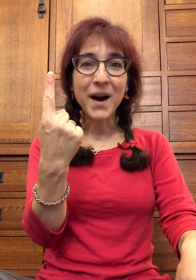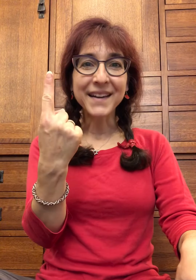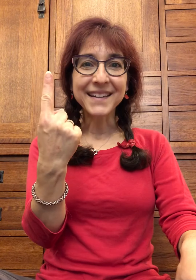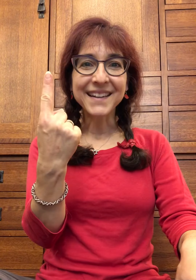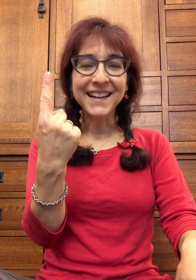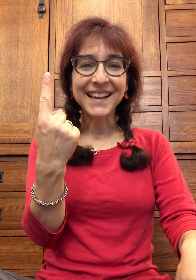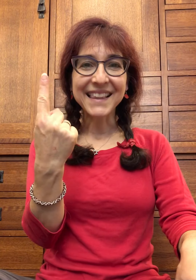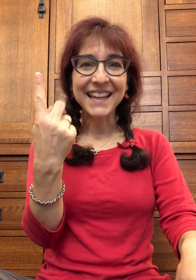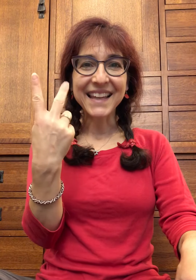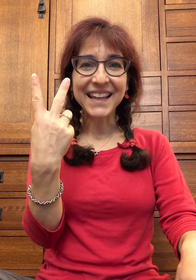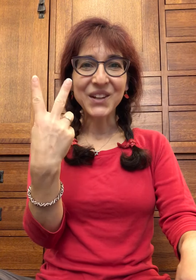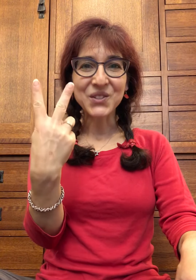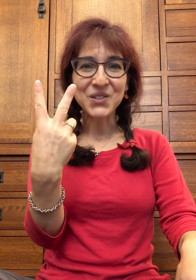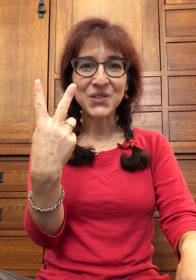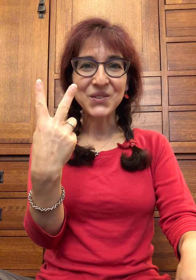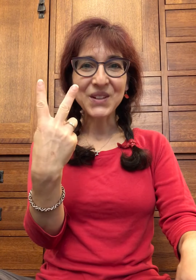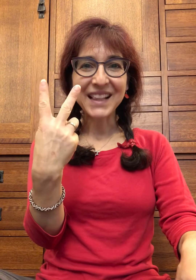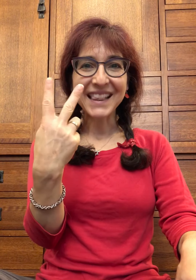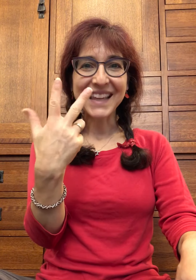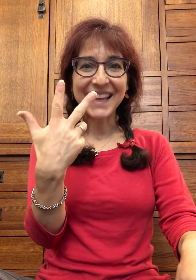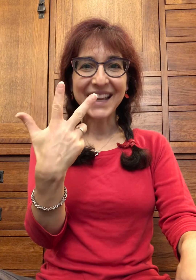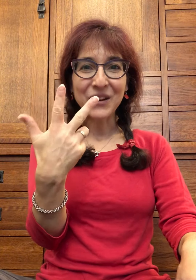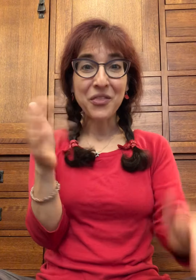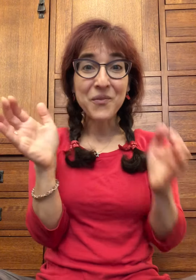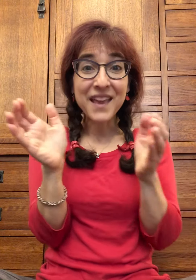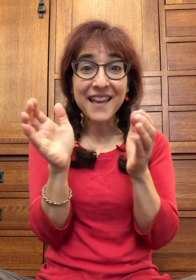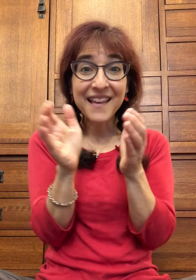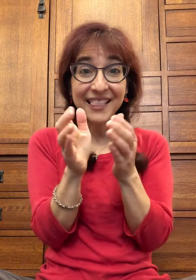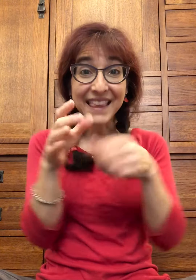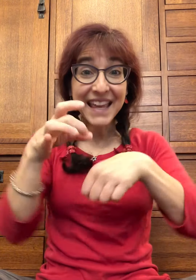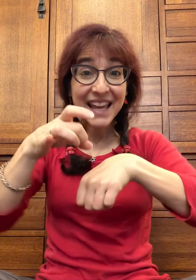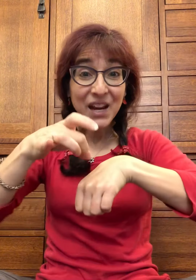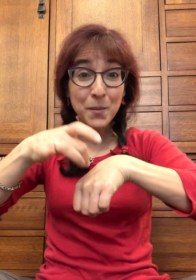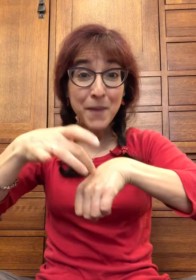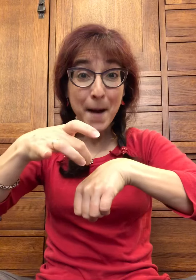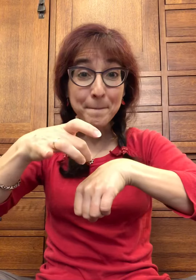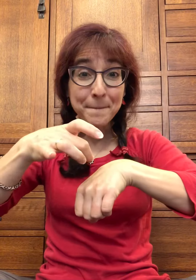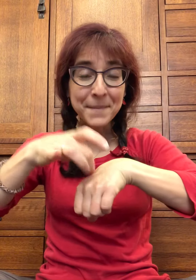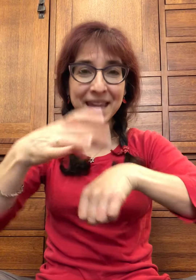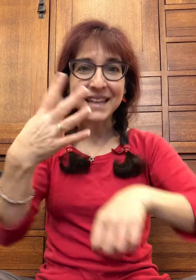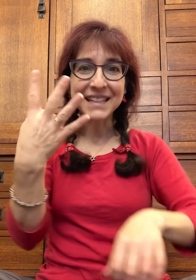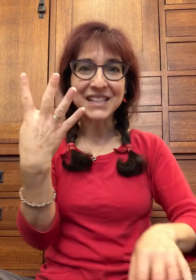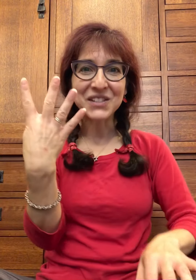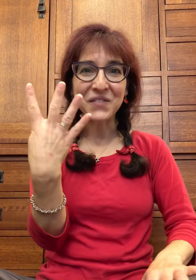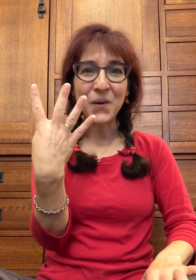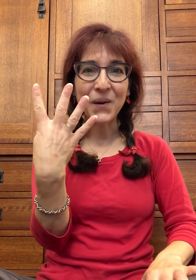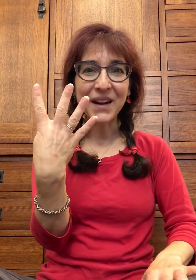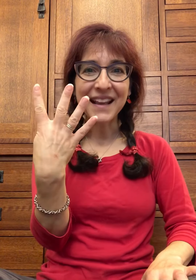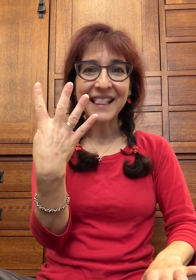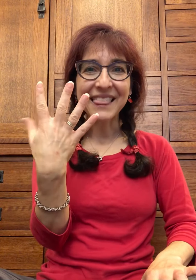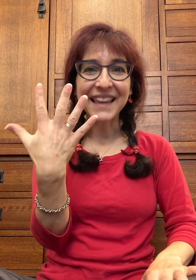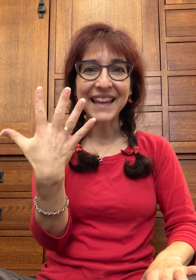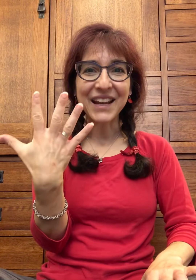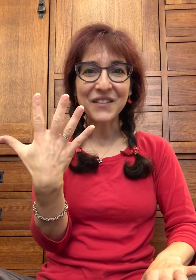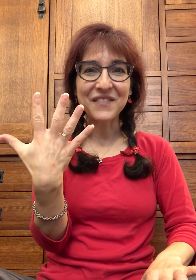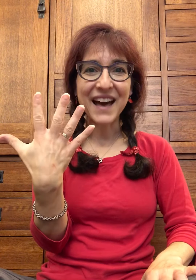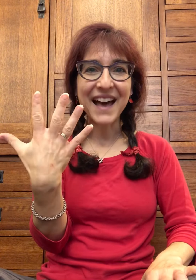One little, two little, three little pumpkins, four little,